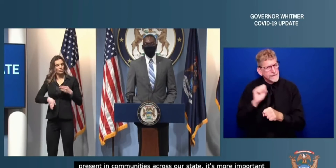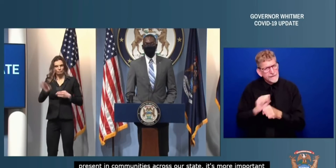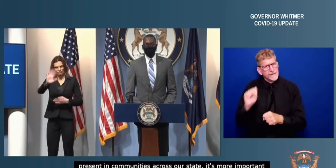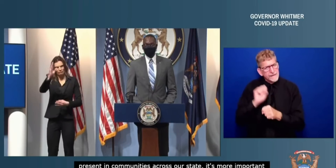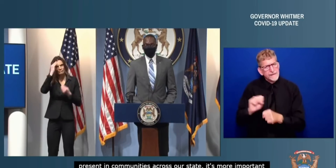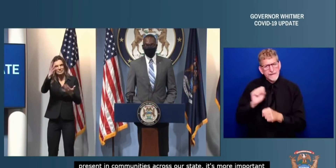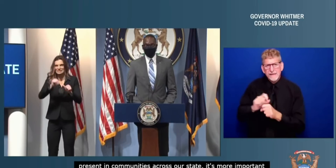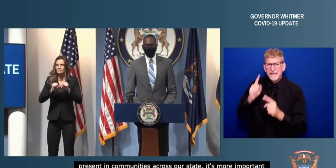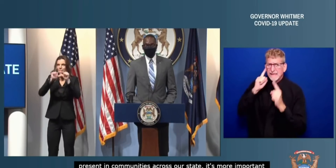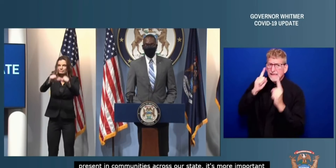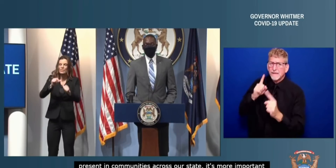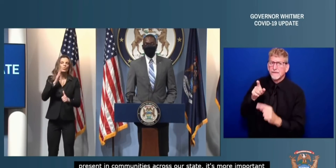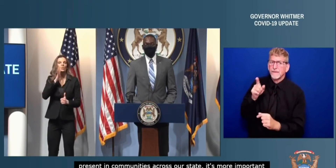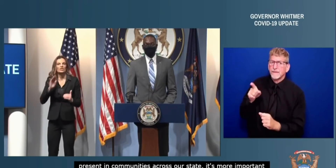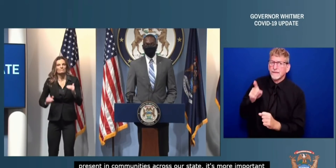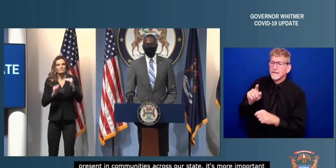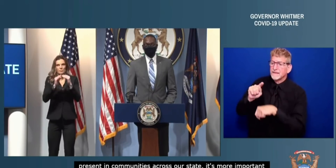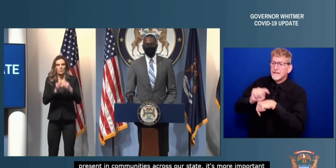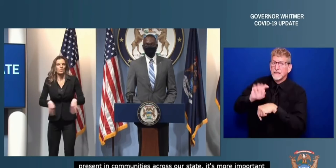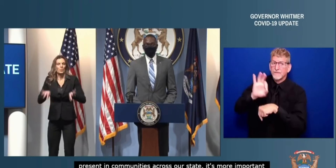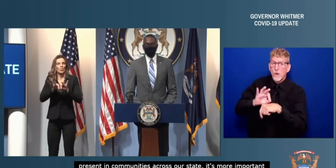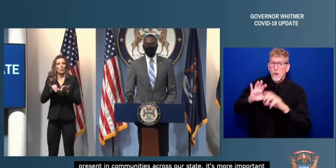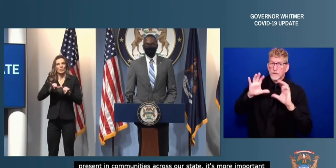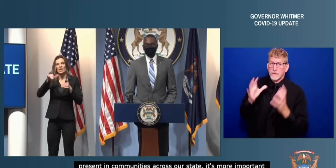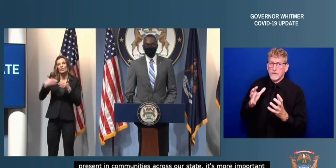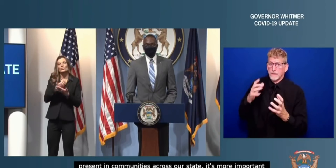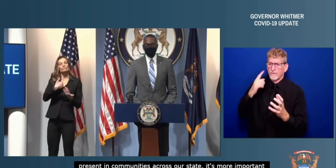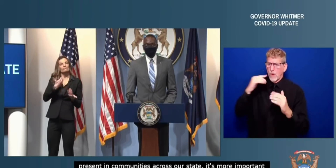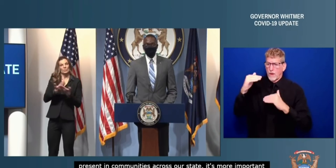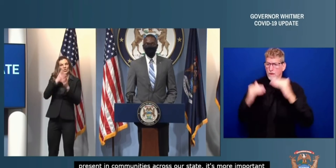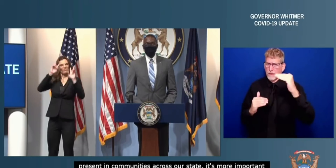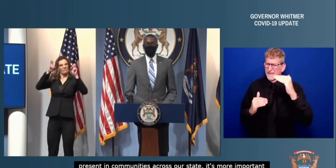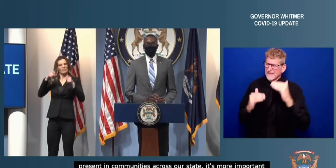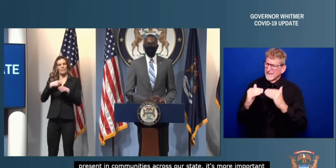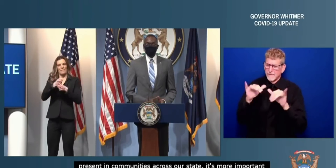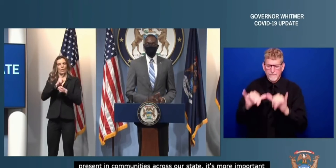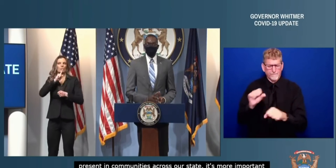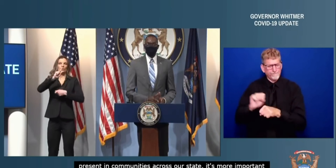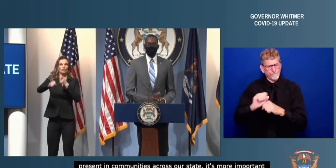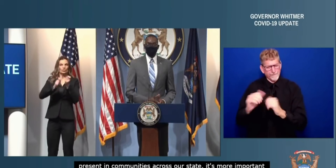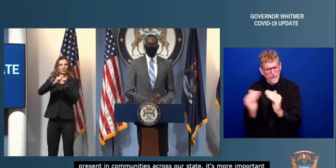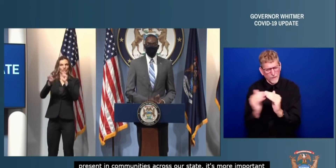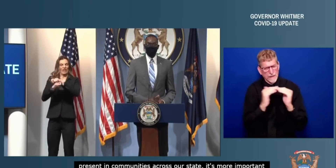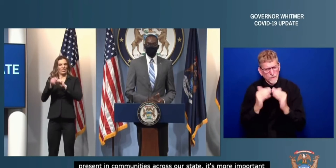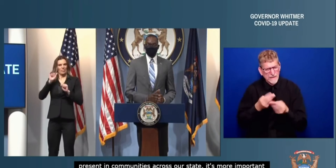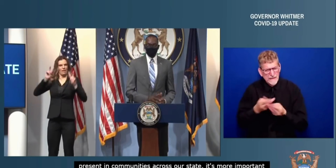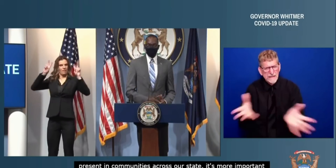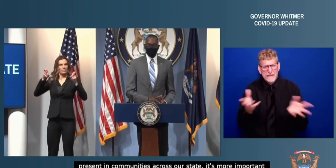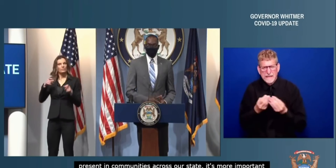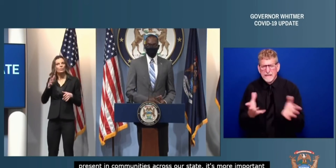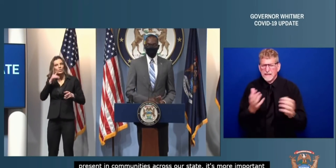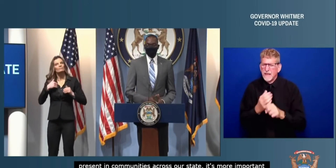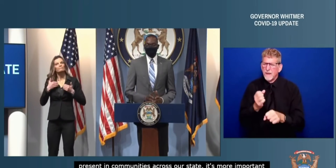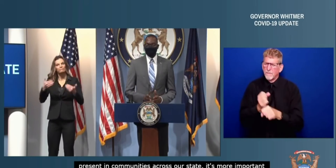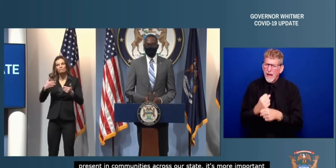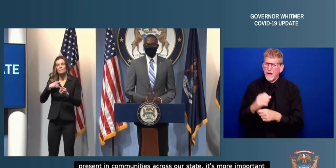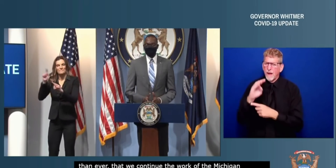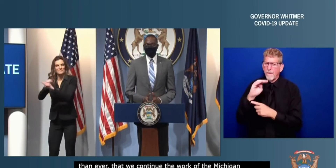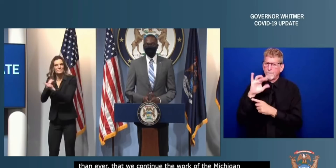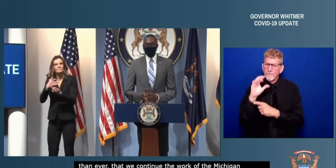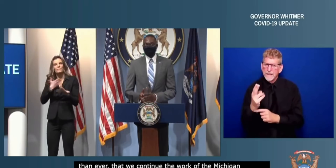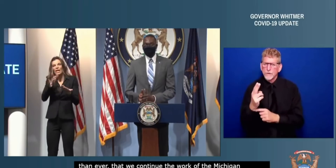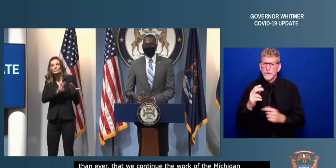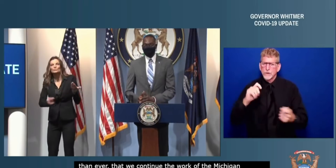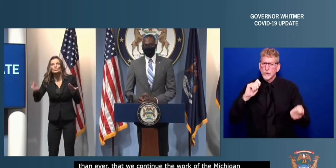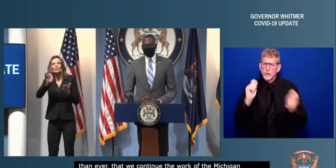The Making Real Change Tour will enable Michiganders in cities across the state to see our recommendations being implemented,